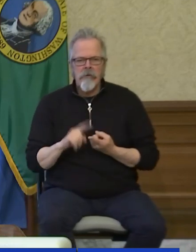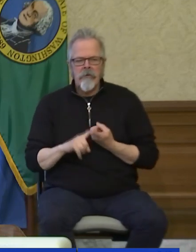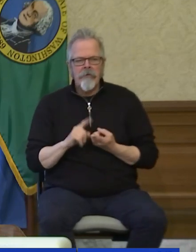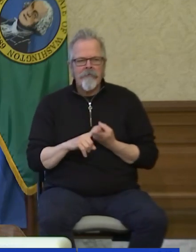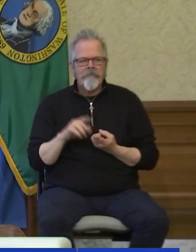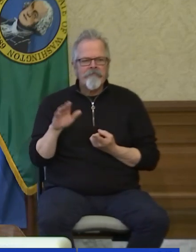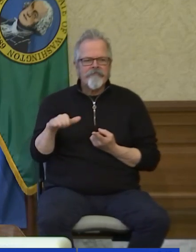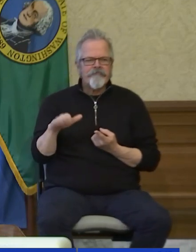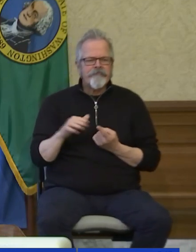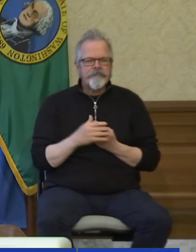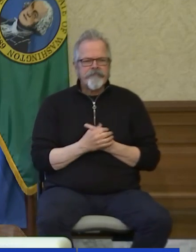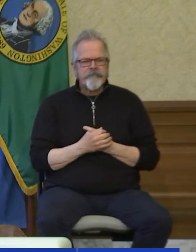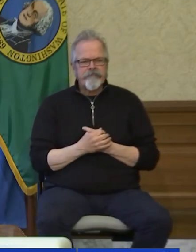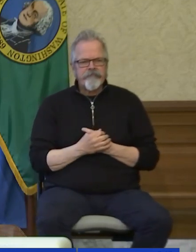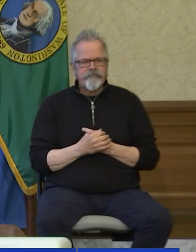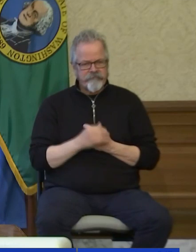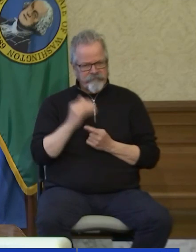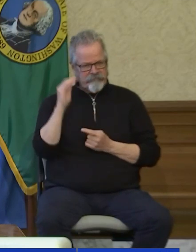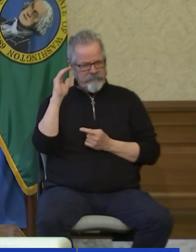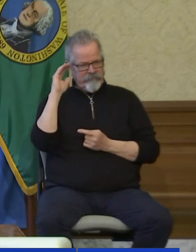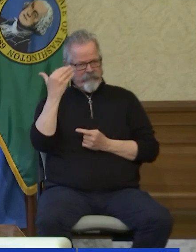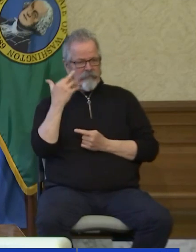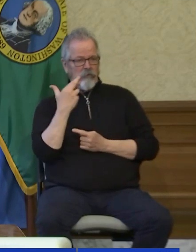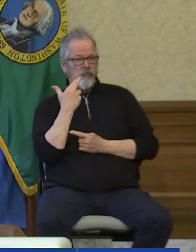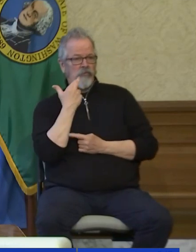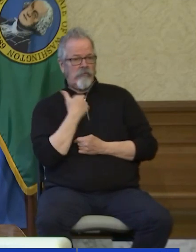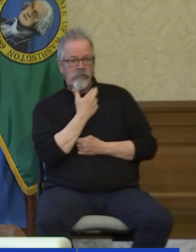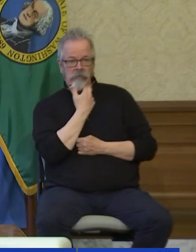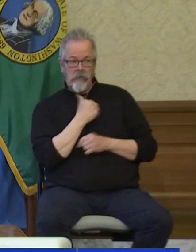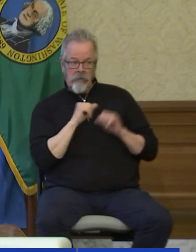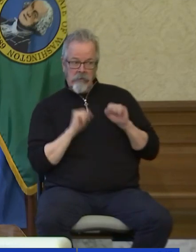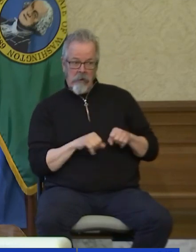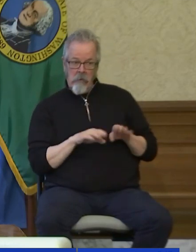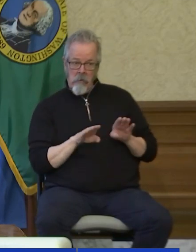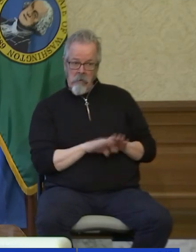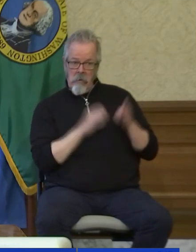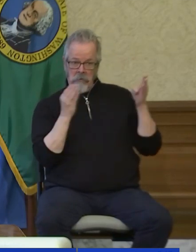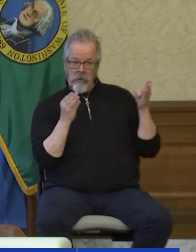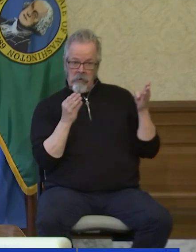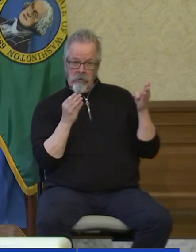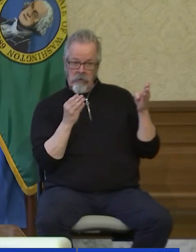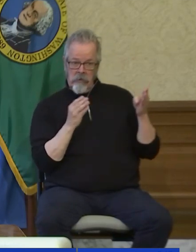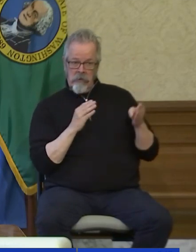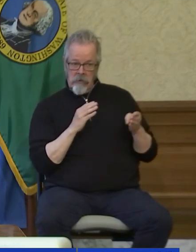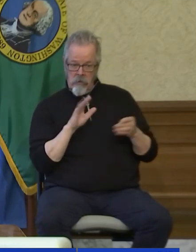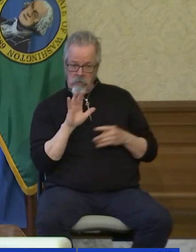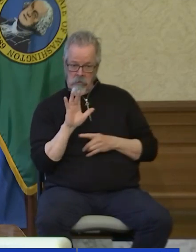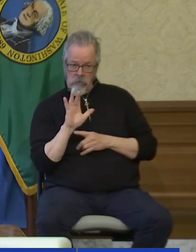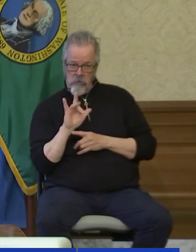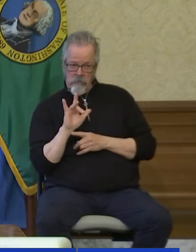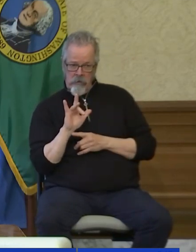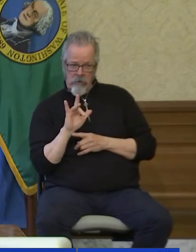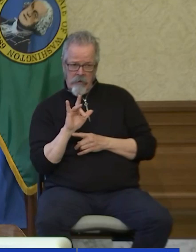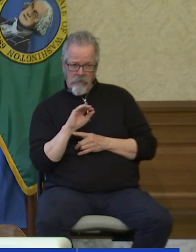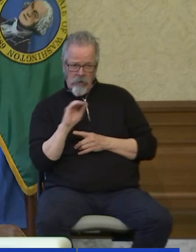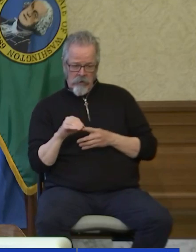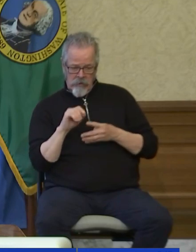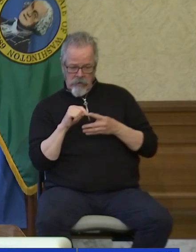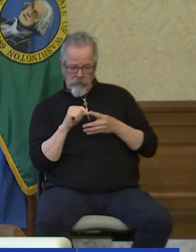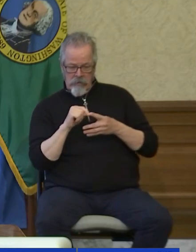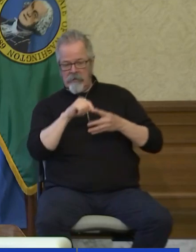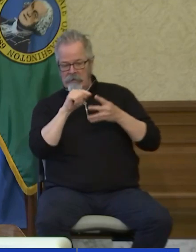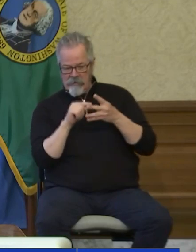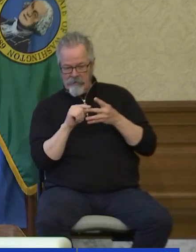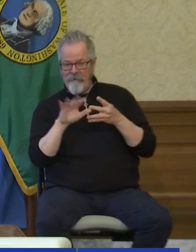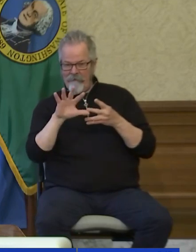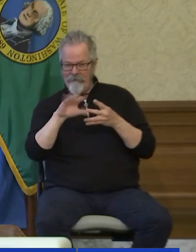between 25 and 75% at different phases, and whether or not that's something that they'll even be able to survive on and their employees be able to earn like